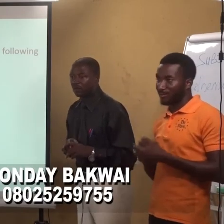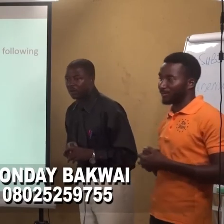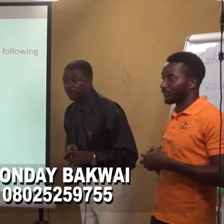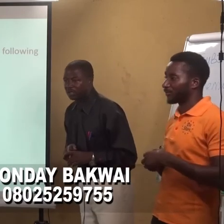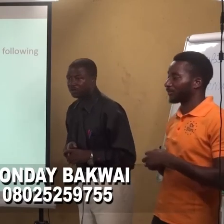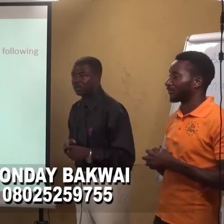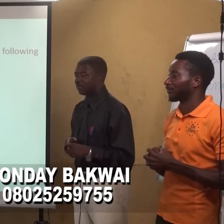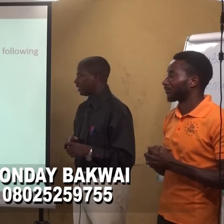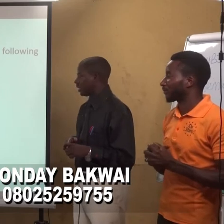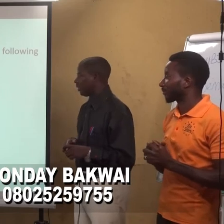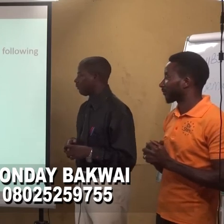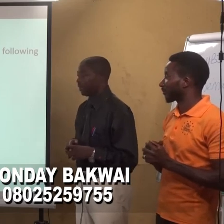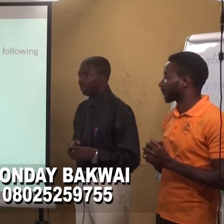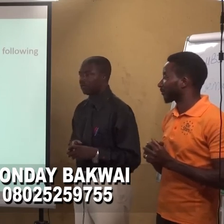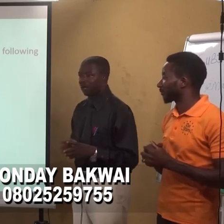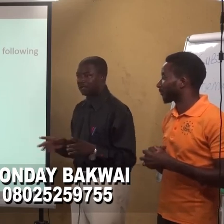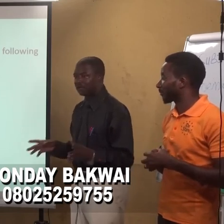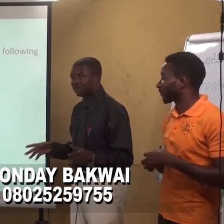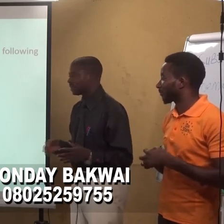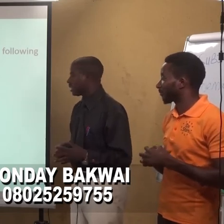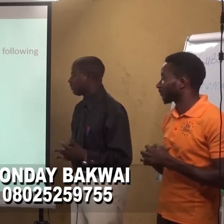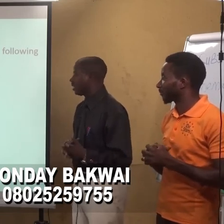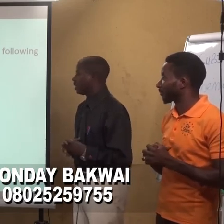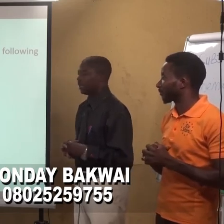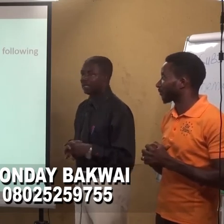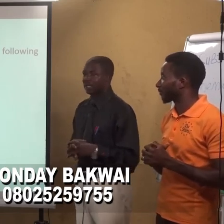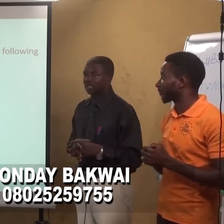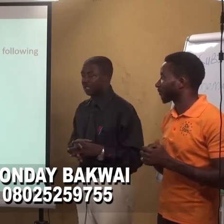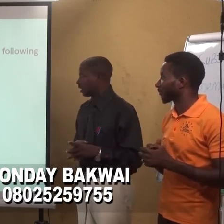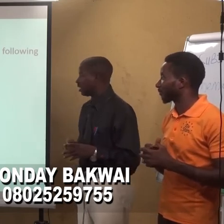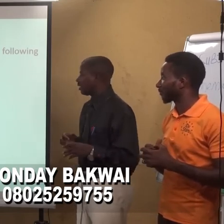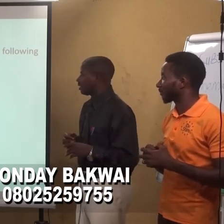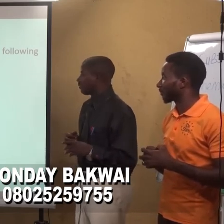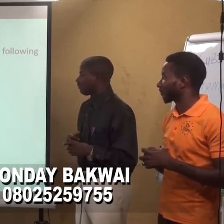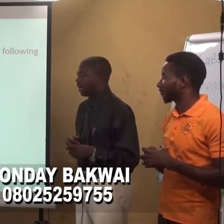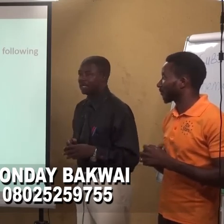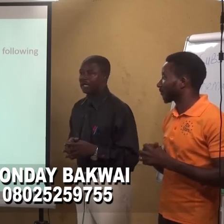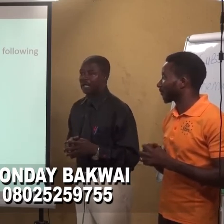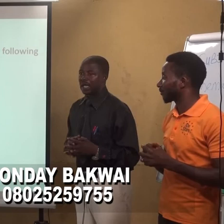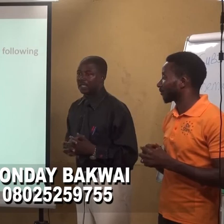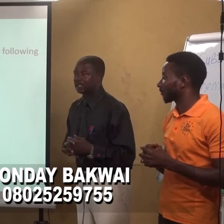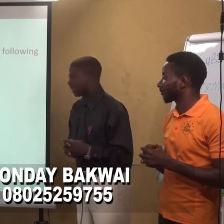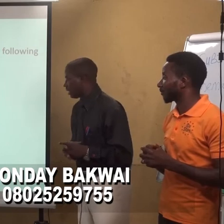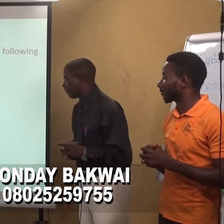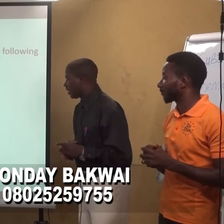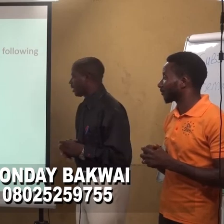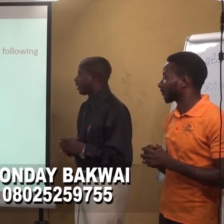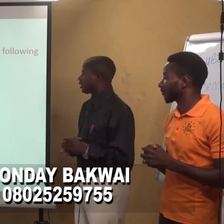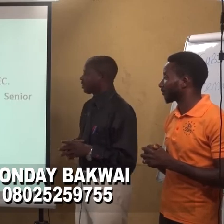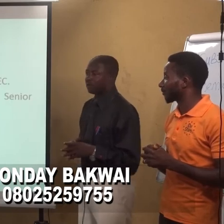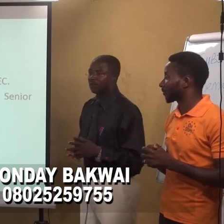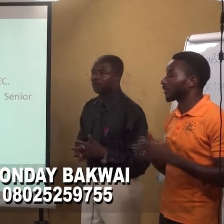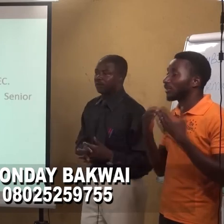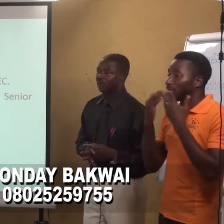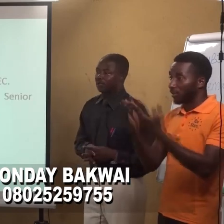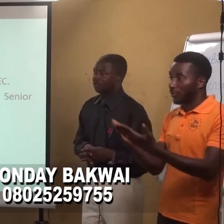find the common ratio as A, B, find the 7th term, and then C, find the n term.